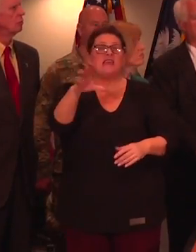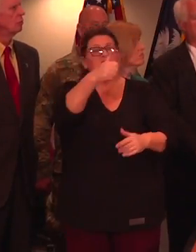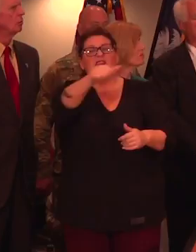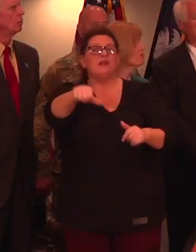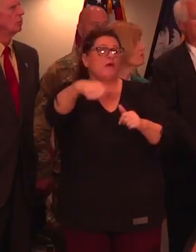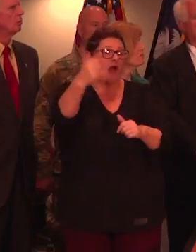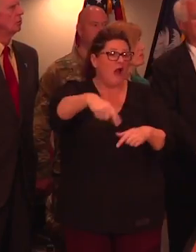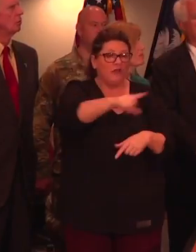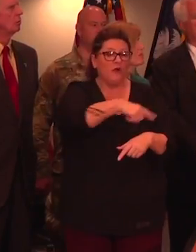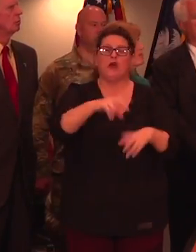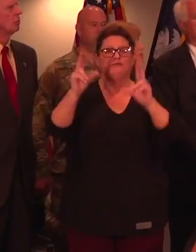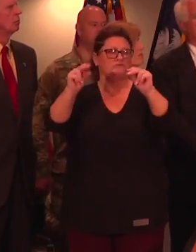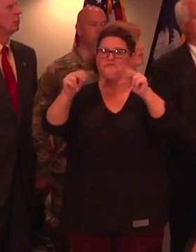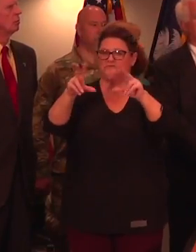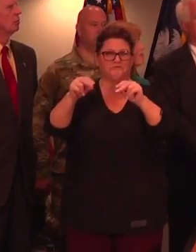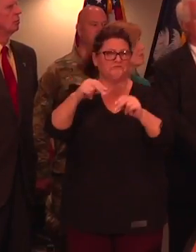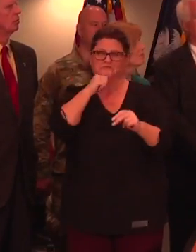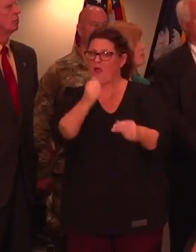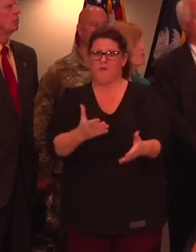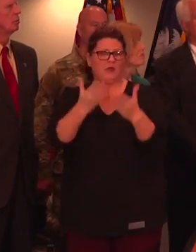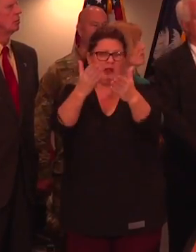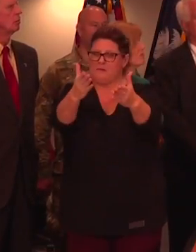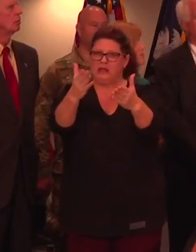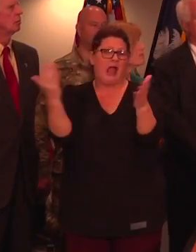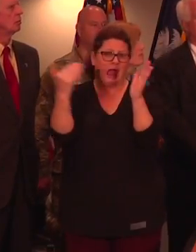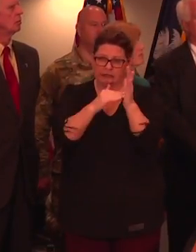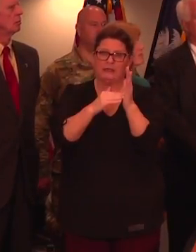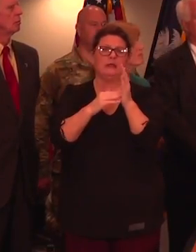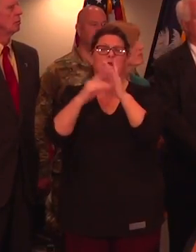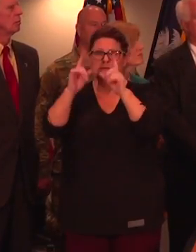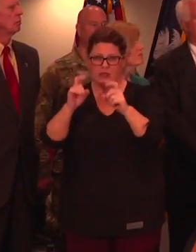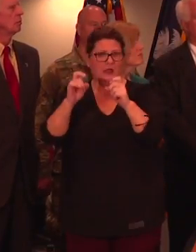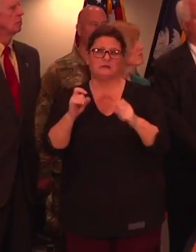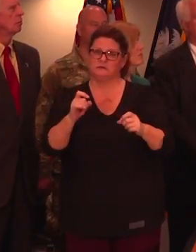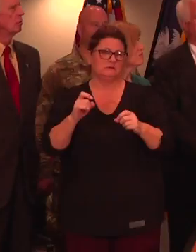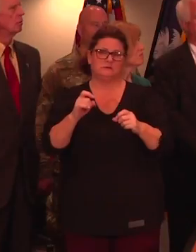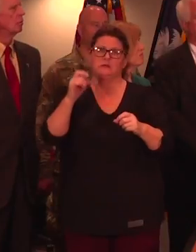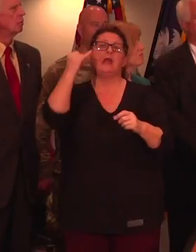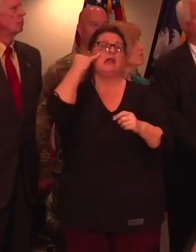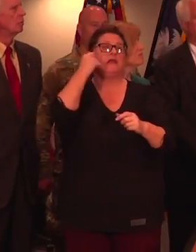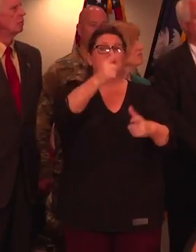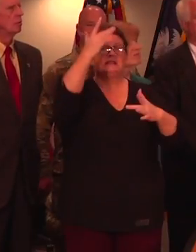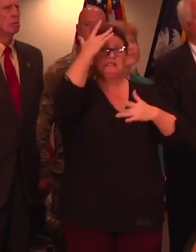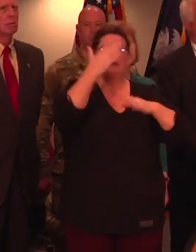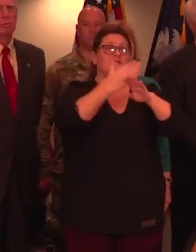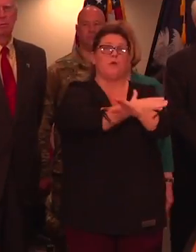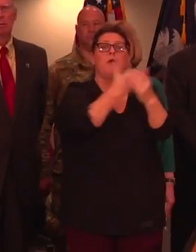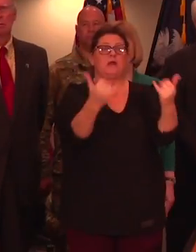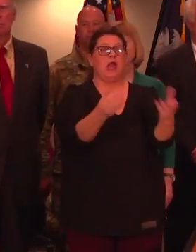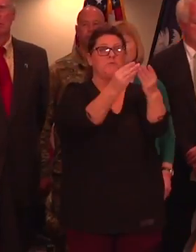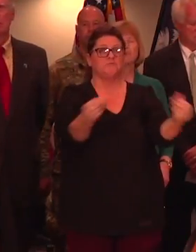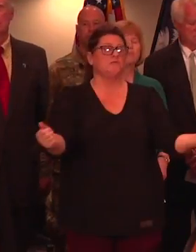for people in quarantine, and we're not recommending testing after individuals have, their illness has resolved. Dr. Bell, if you